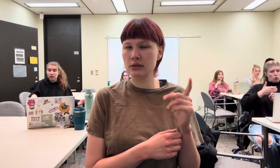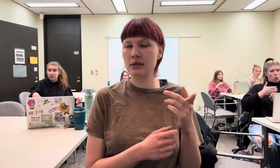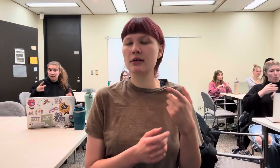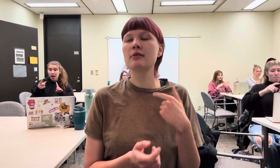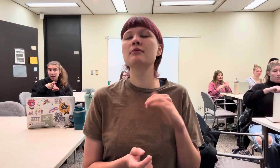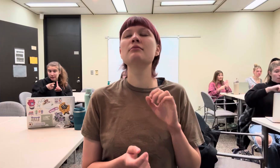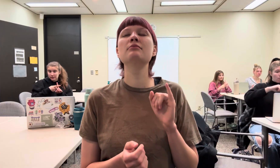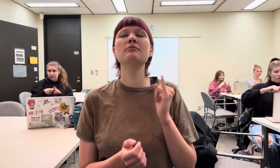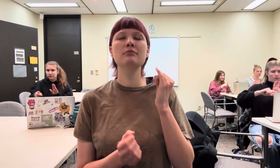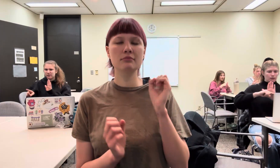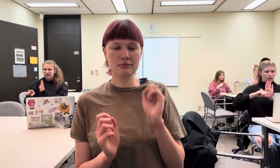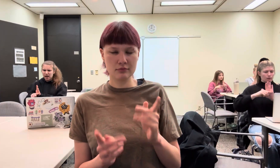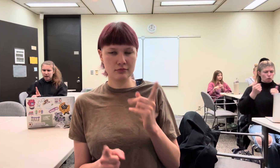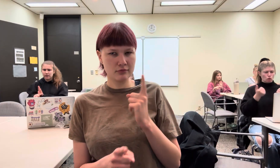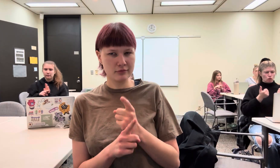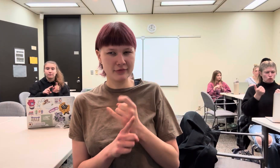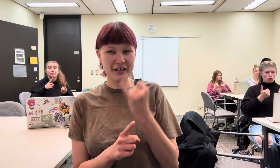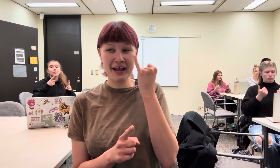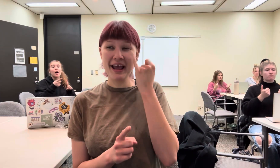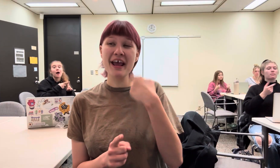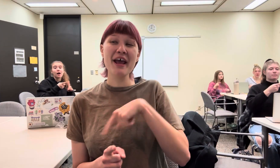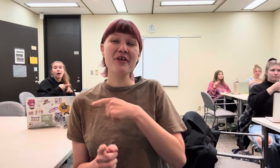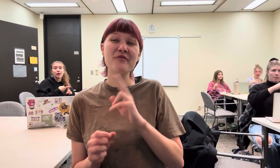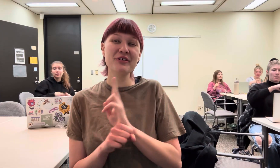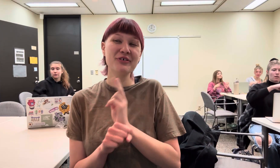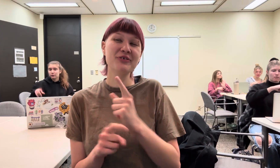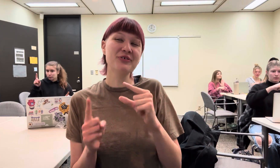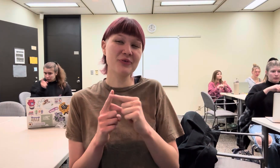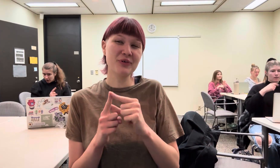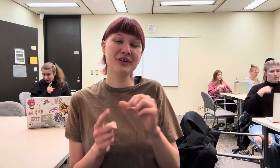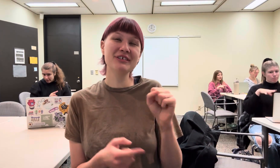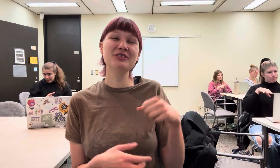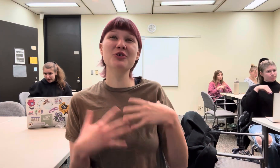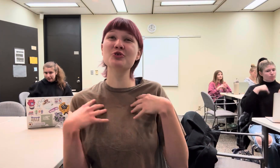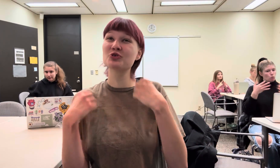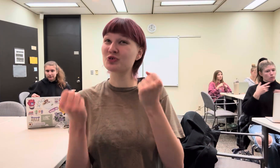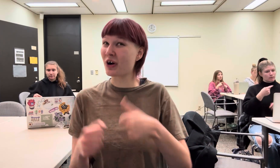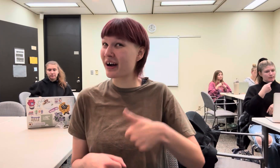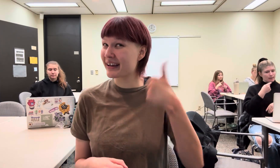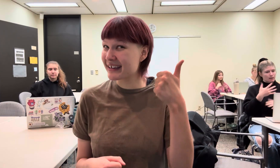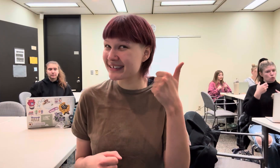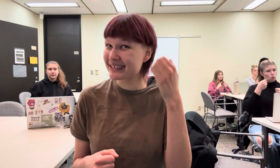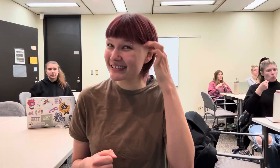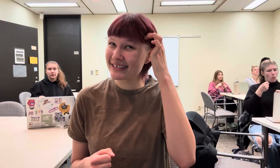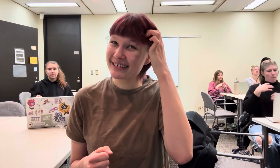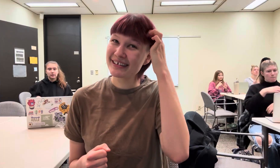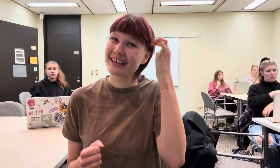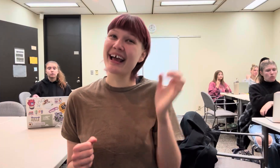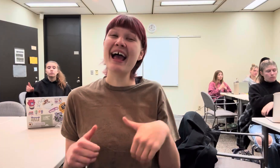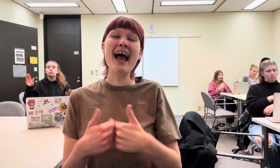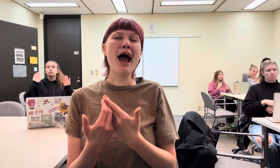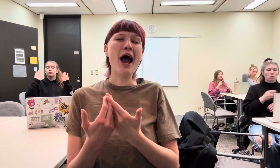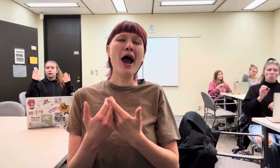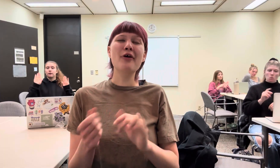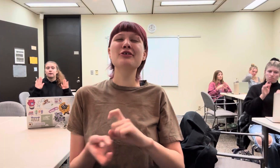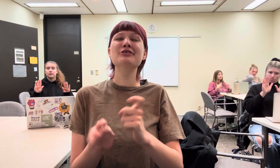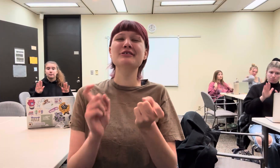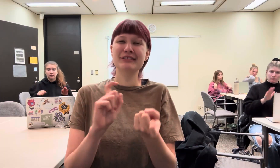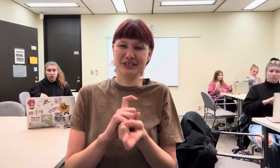is more positive. Kind of, I'm embracing what he's saying. He's strong and powerful. Okay? Great. Is this making sense?